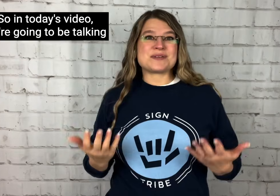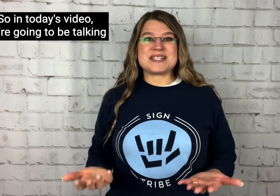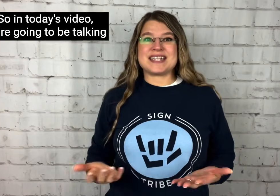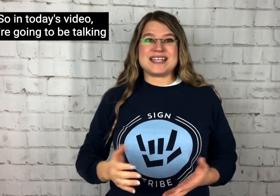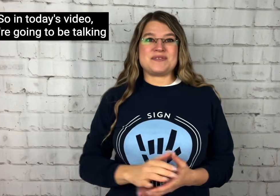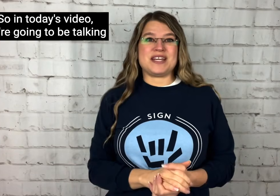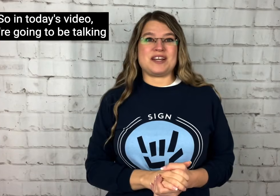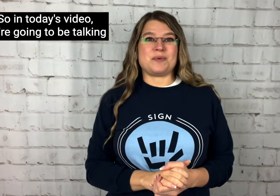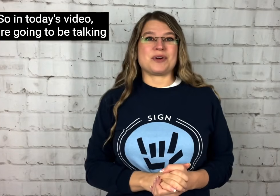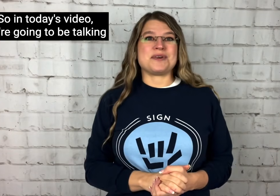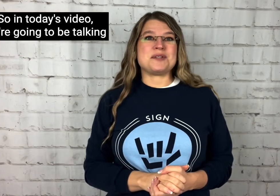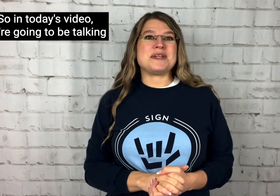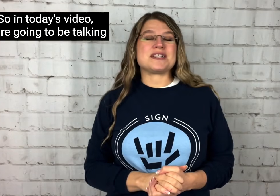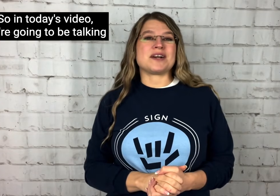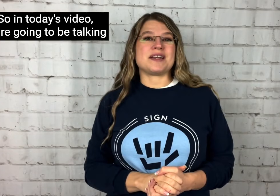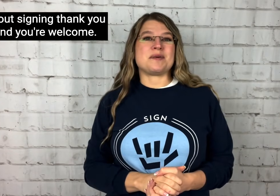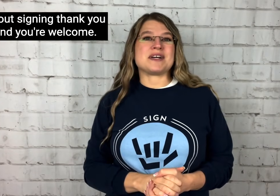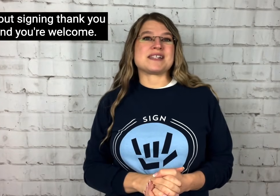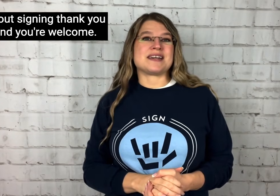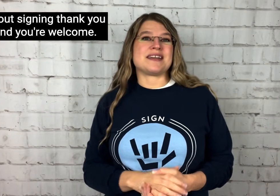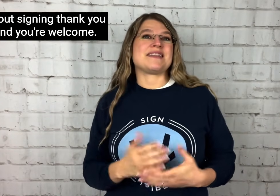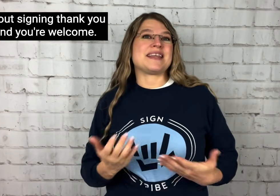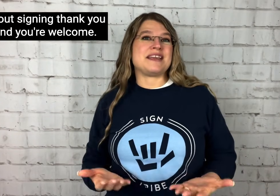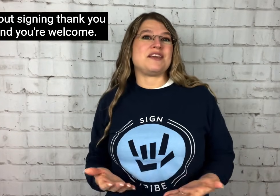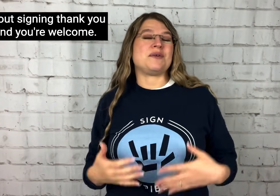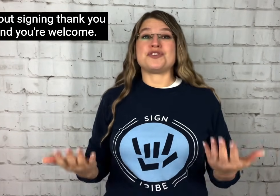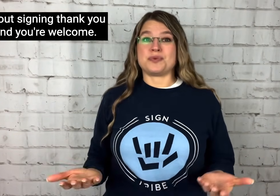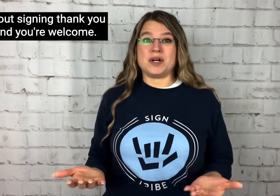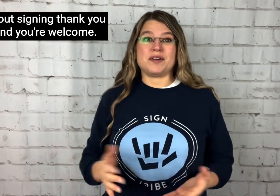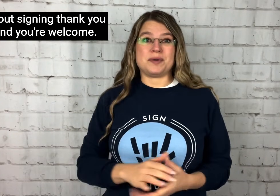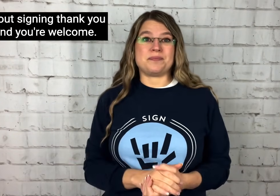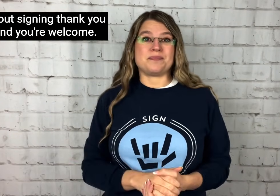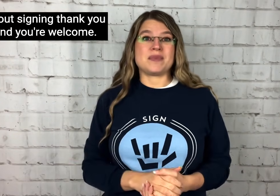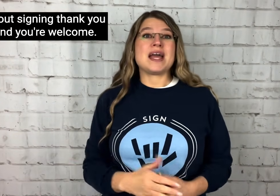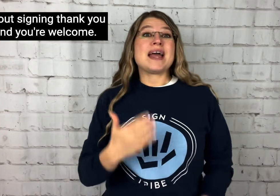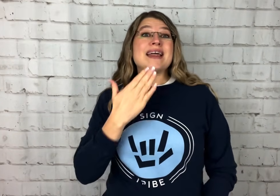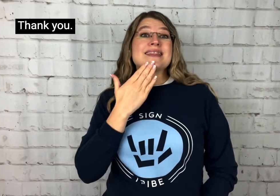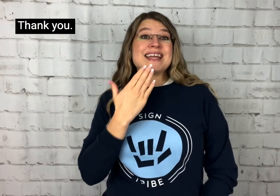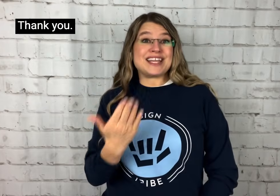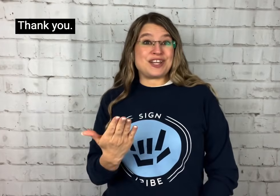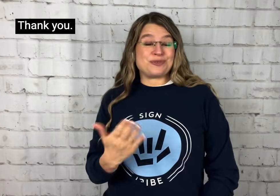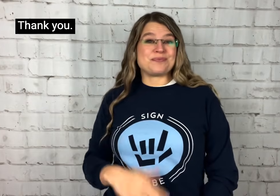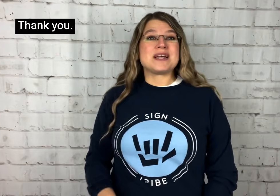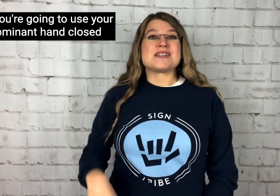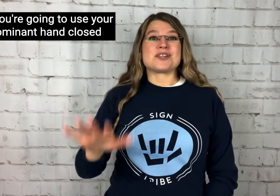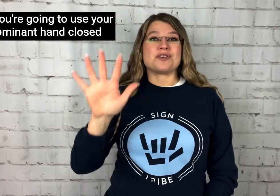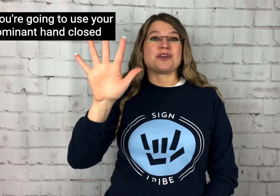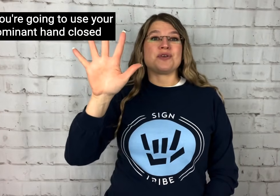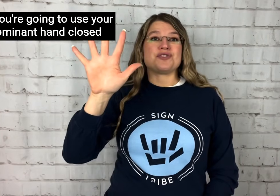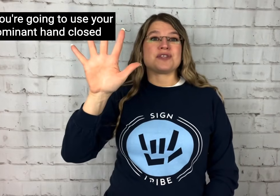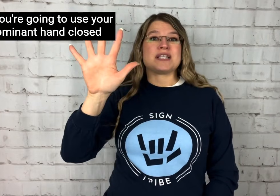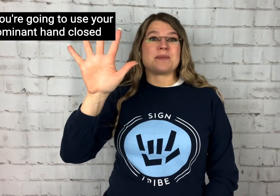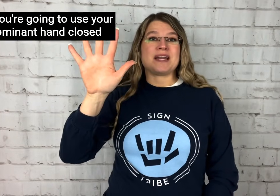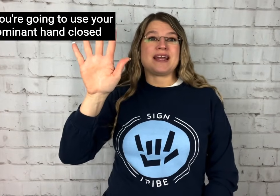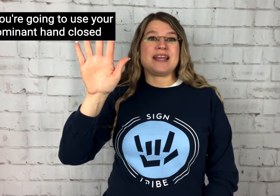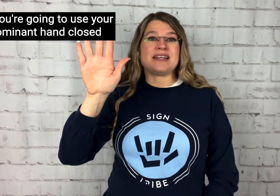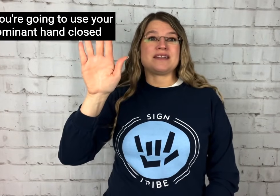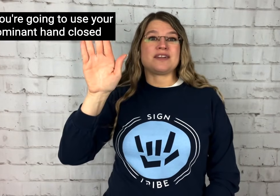So in today's video, we're going to be talking about signing thank you, you're welcome. Thank you. So you're going to use your dominant hand,